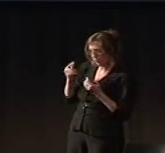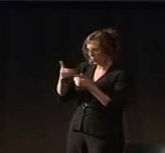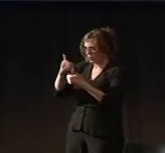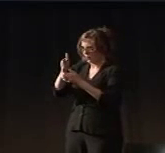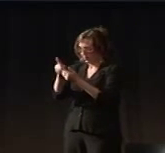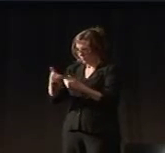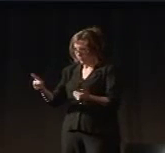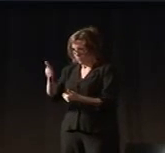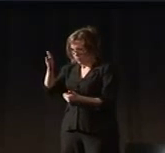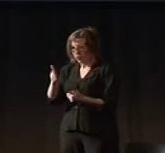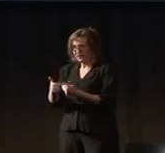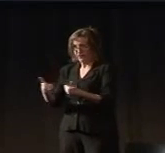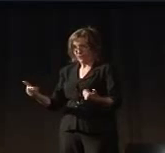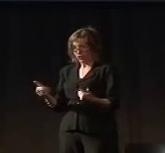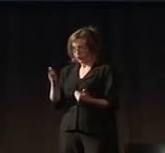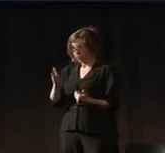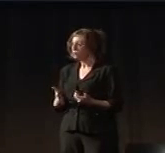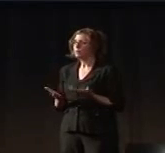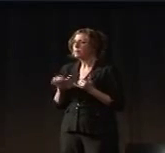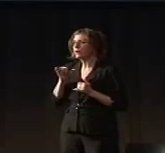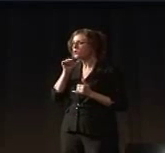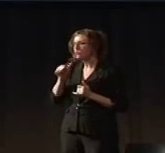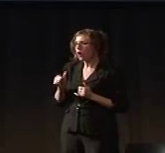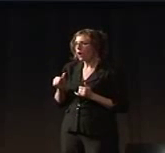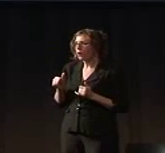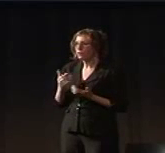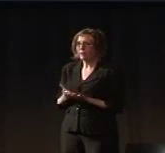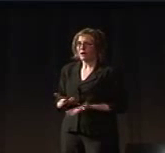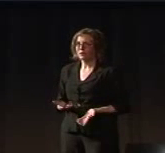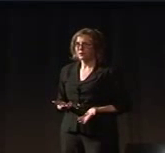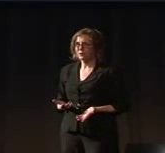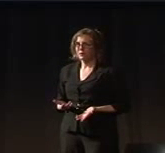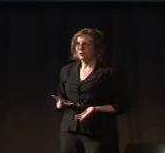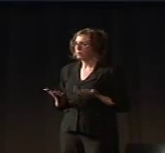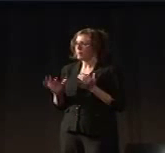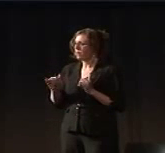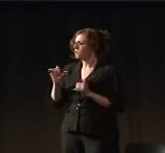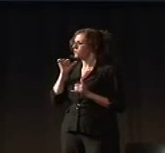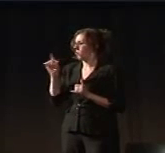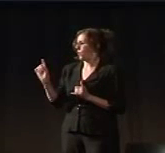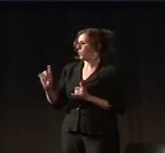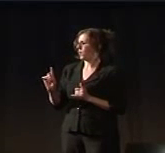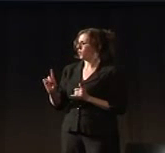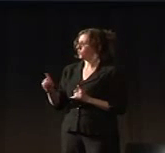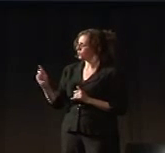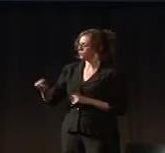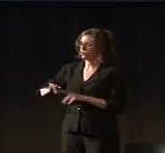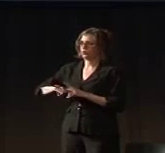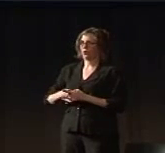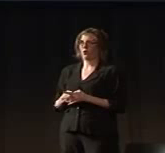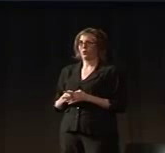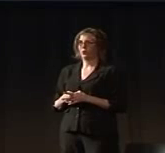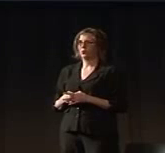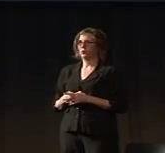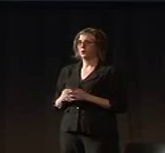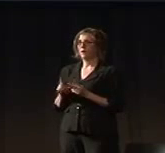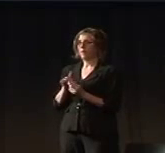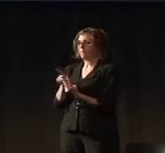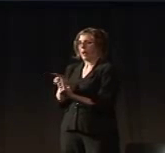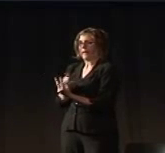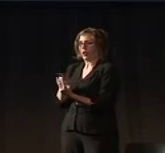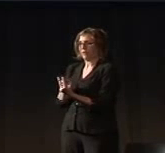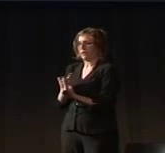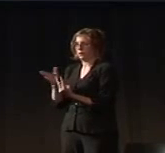division is not, in fact, a feature of the world as given. That is not where we start. Those binaries, to the extent they exist, are the outcomes,